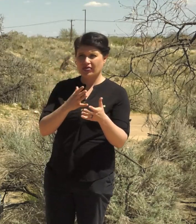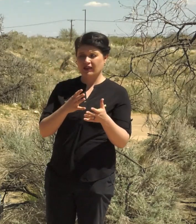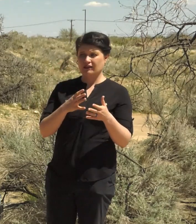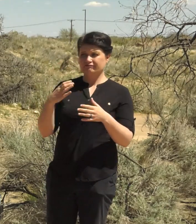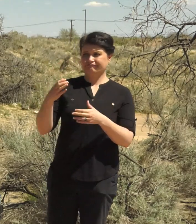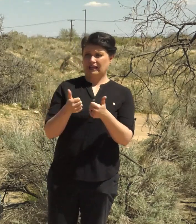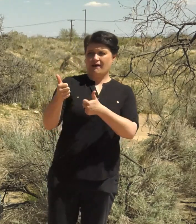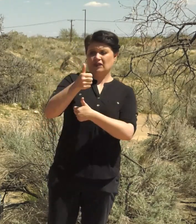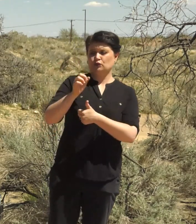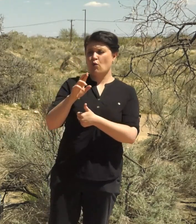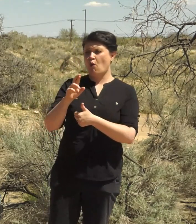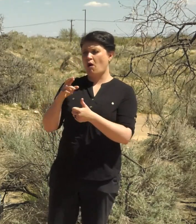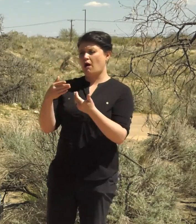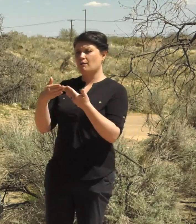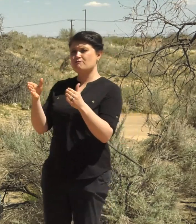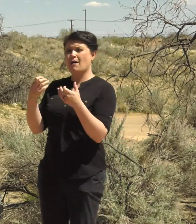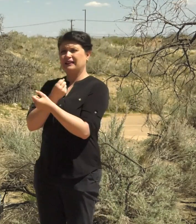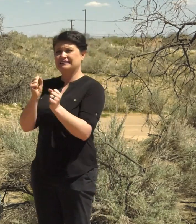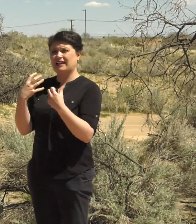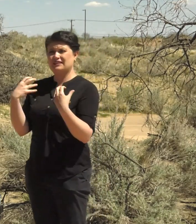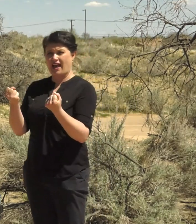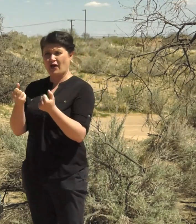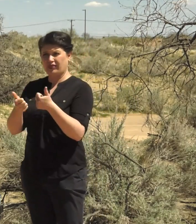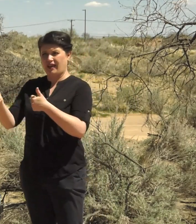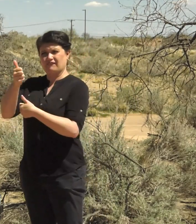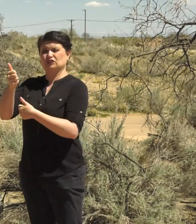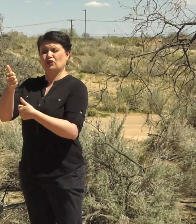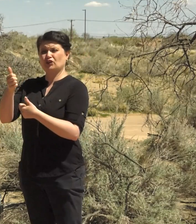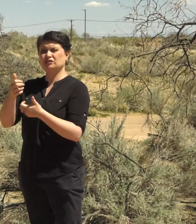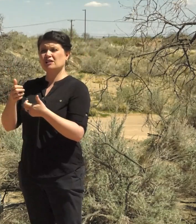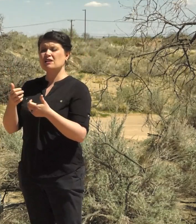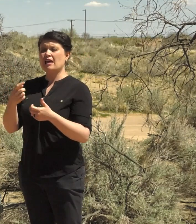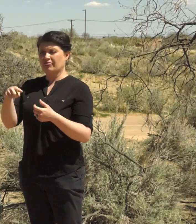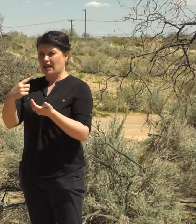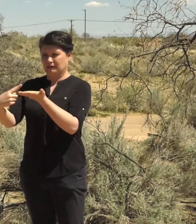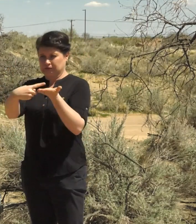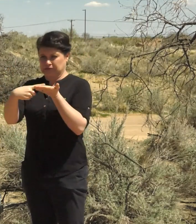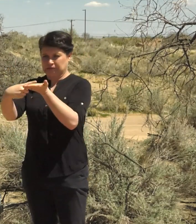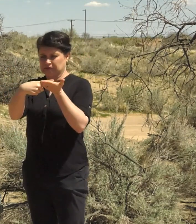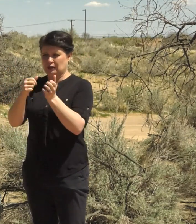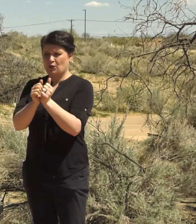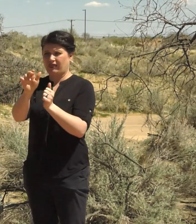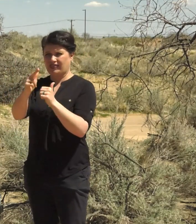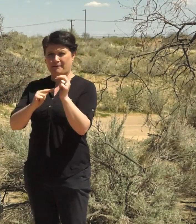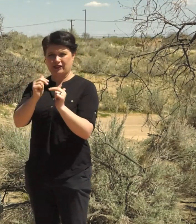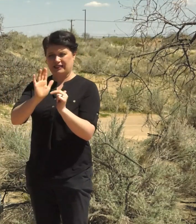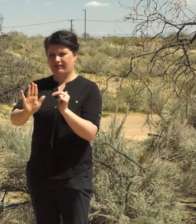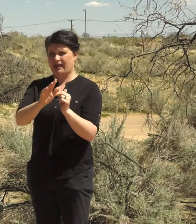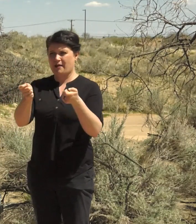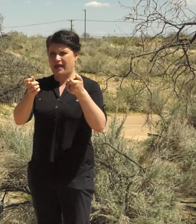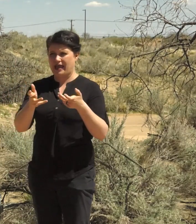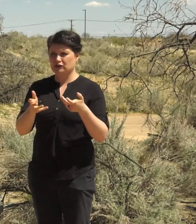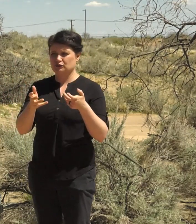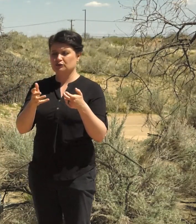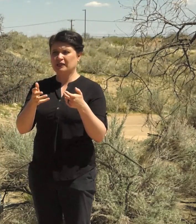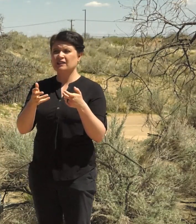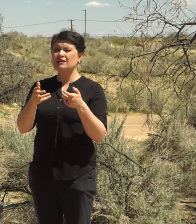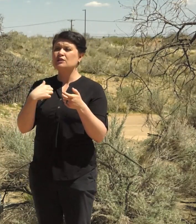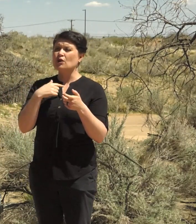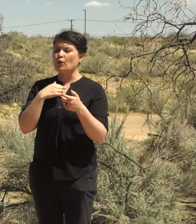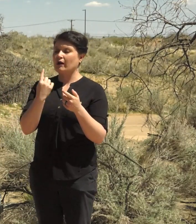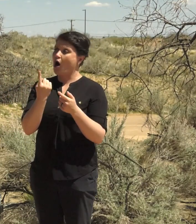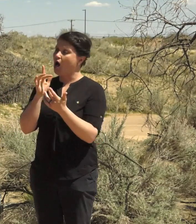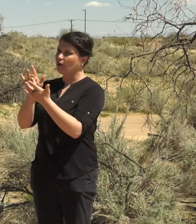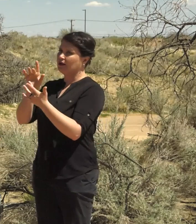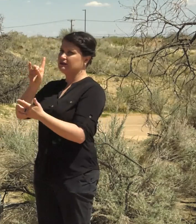our public safety officials, been in various discussions with the facility management. And of course, we're always in touch with